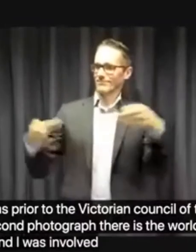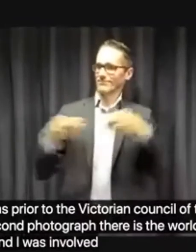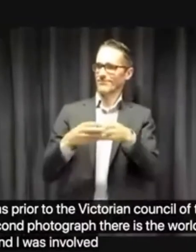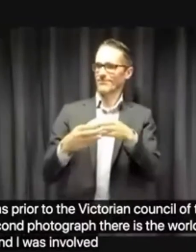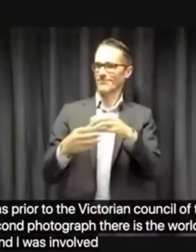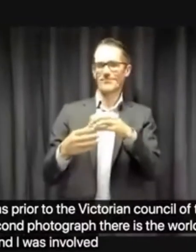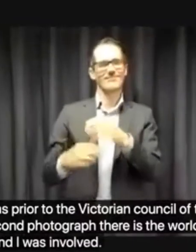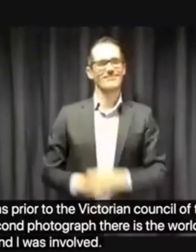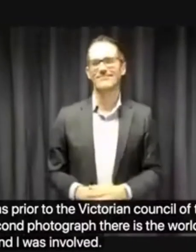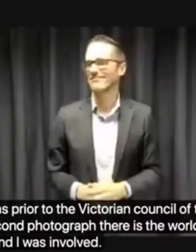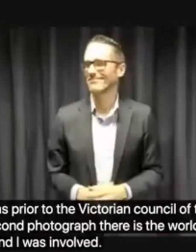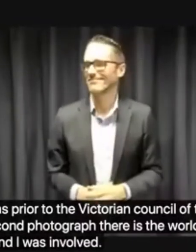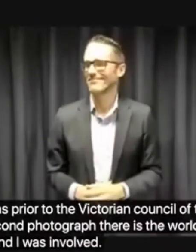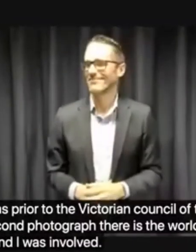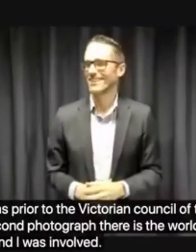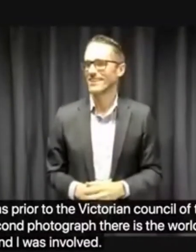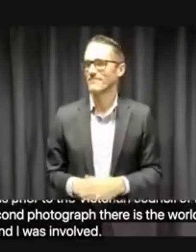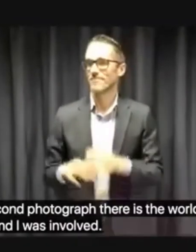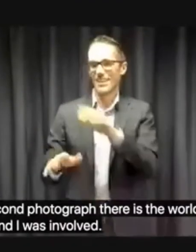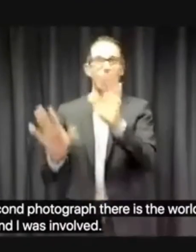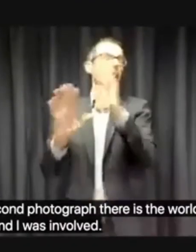an RFL banks and a few other